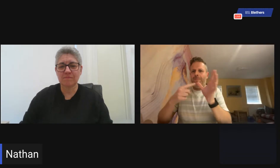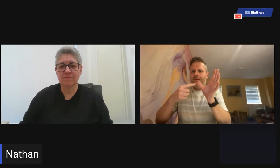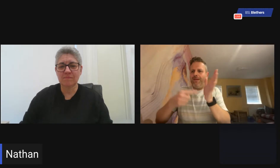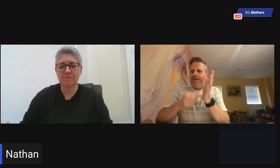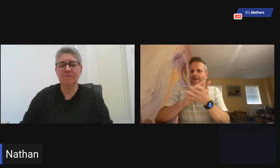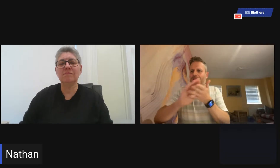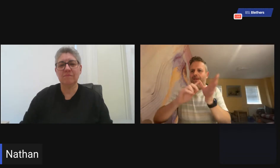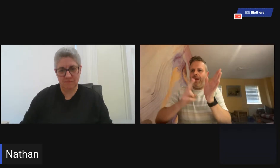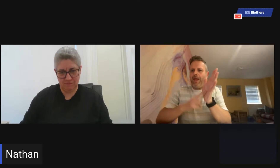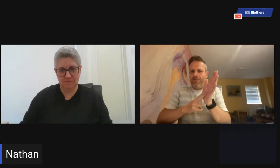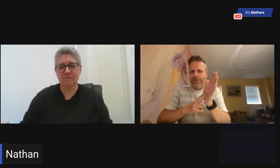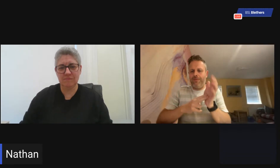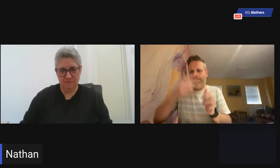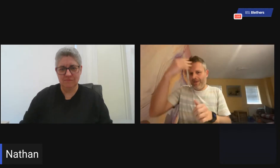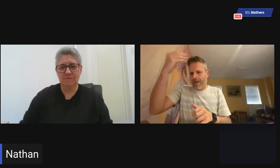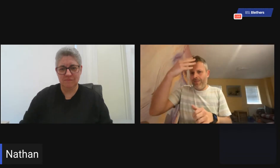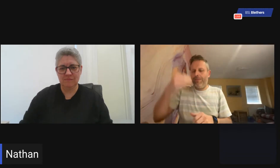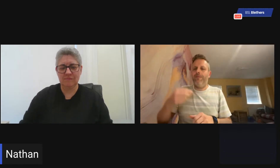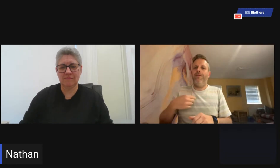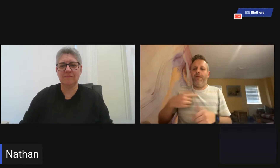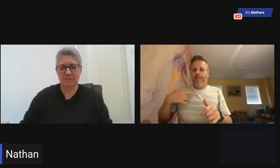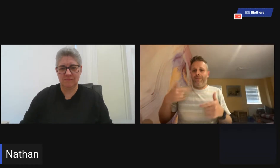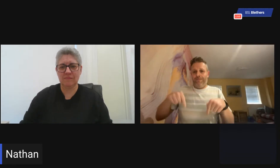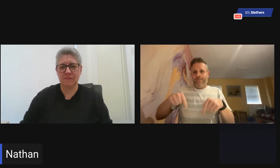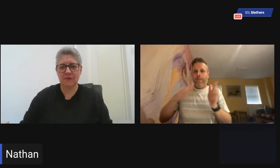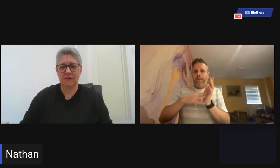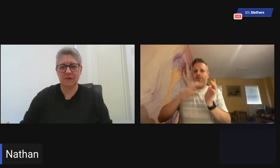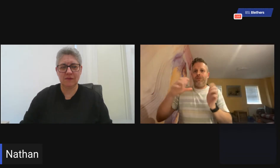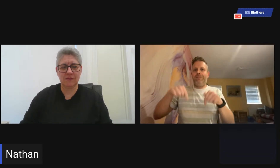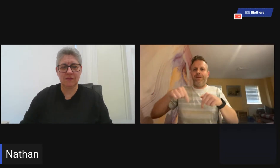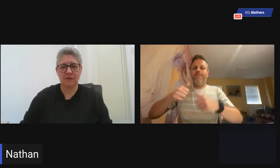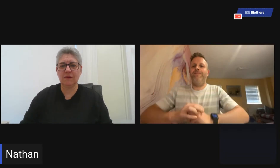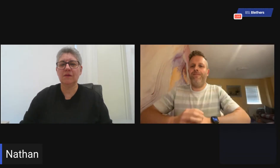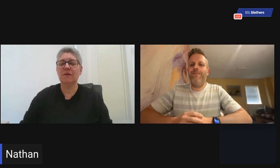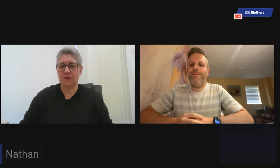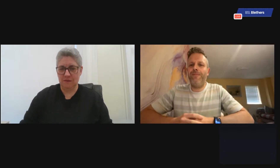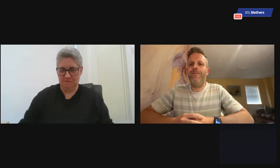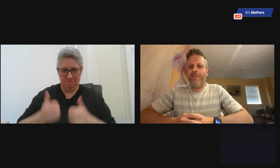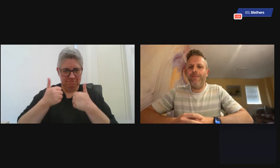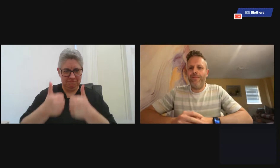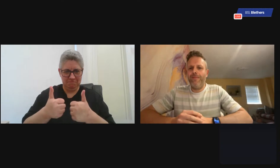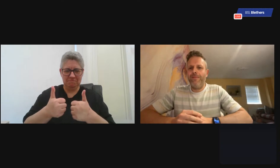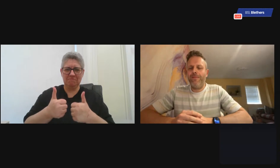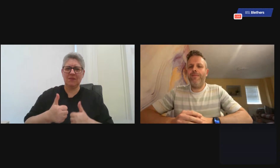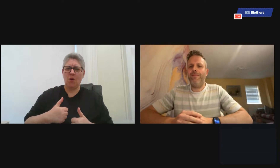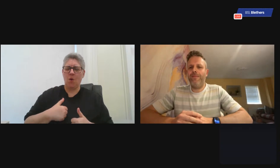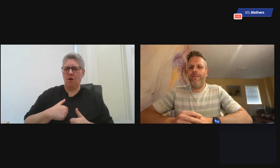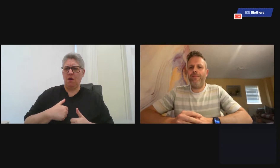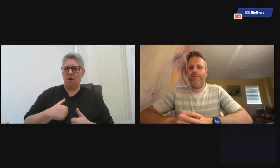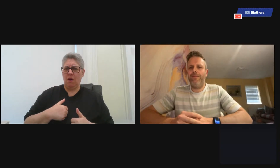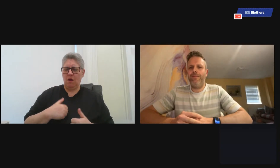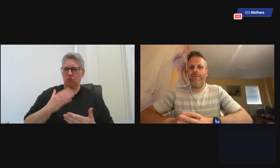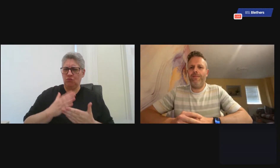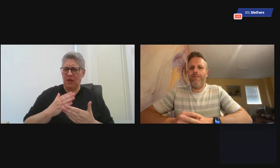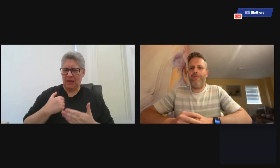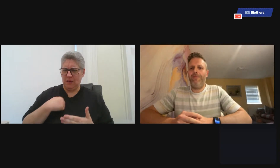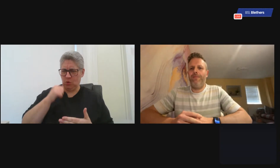from? Hi, everyone. My name's Nathan, and this is my sign name. And I'm here in